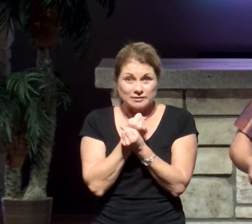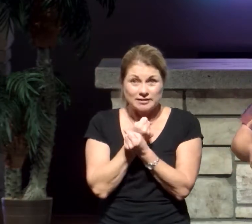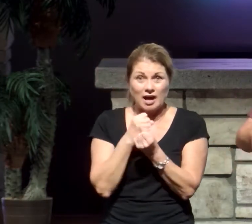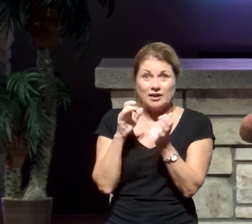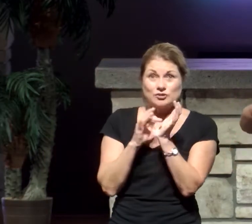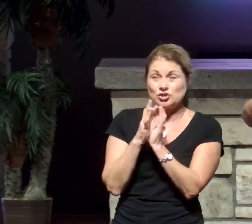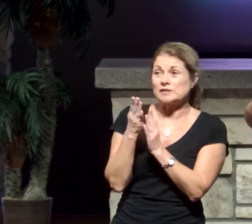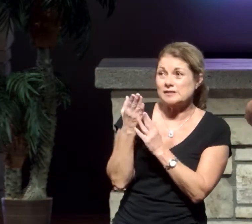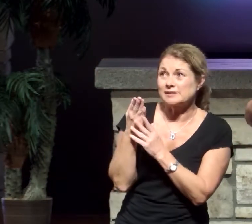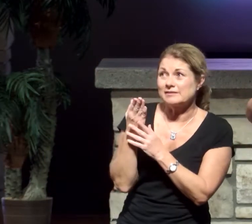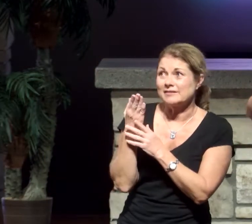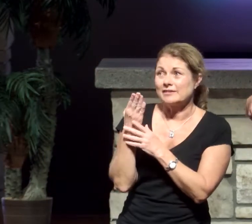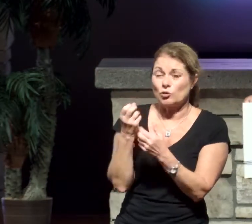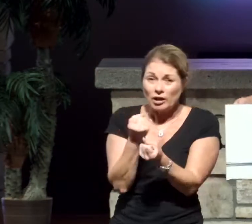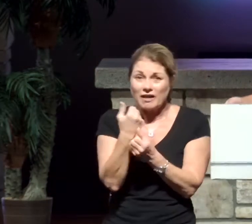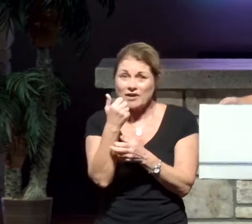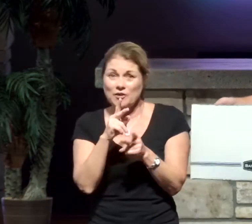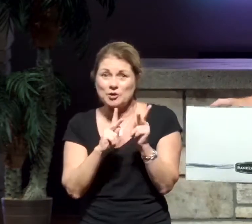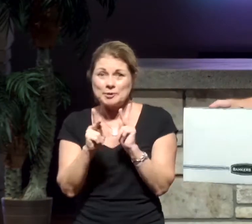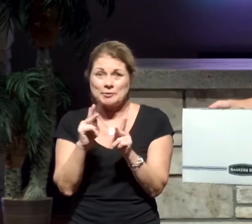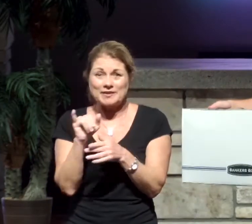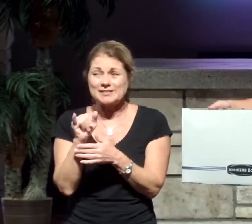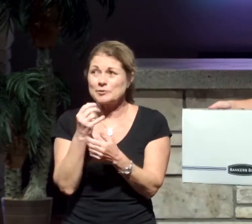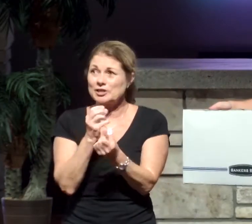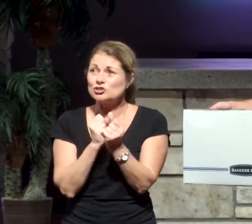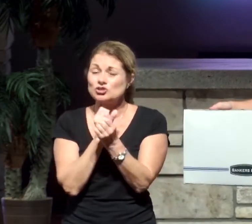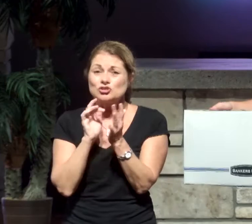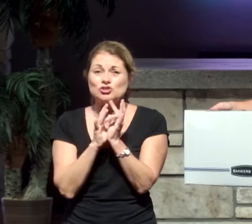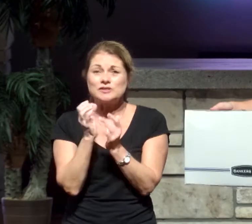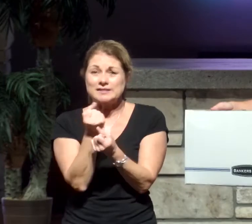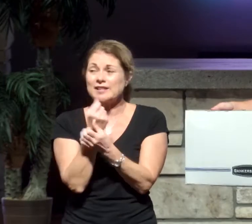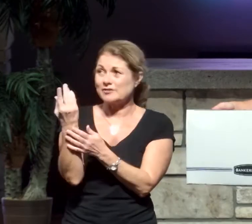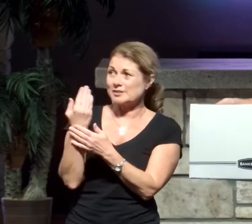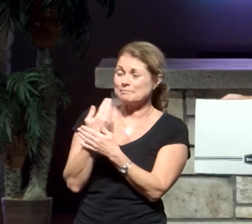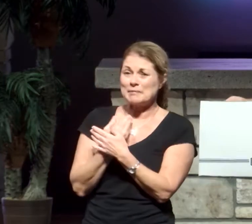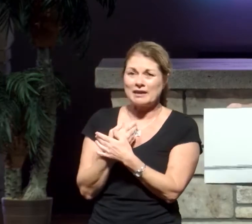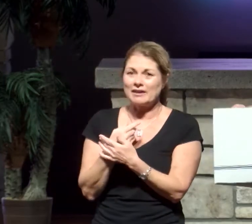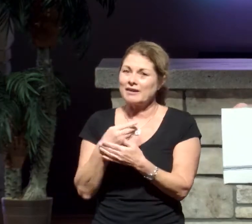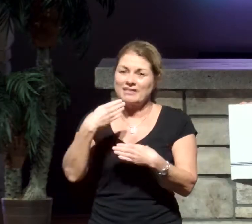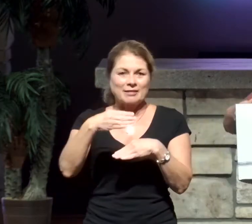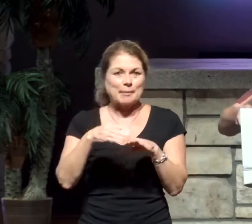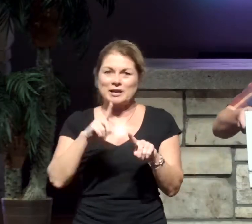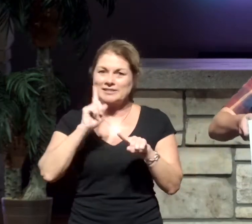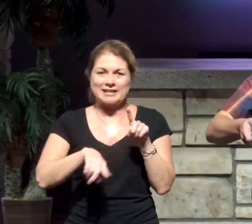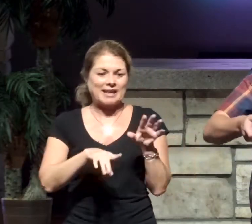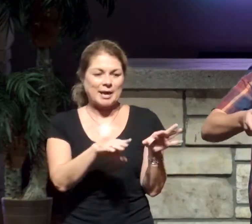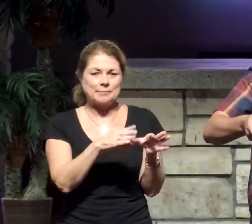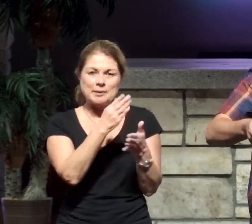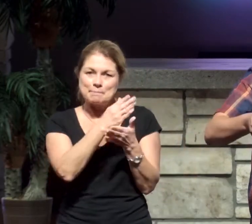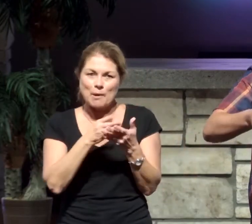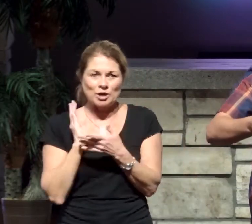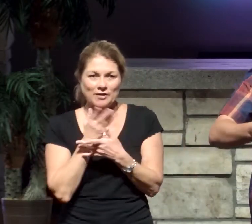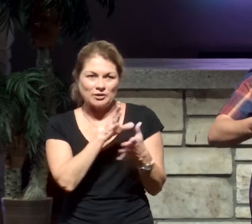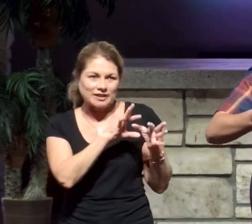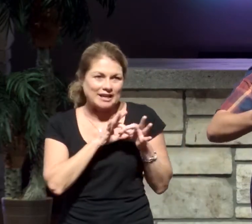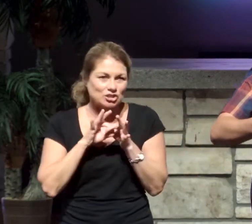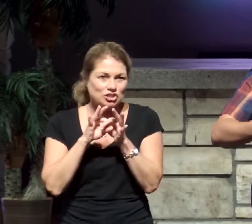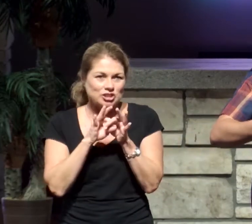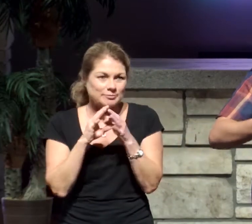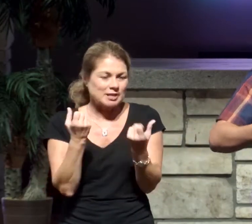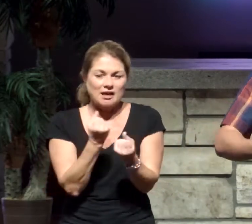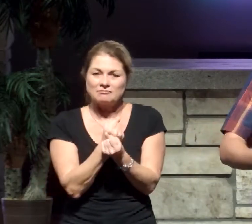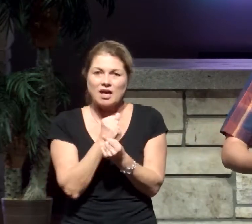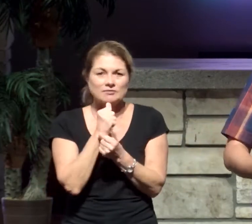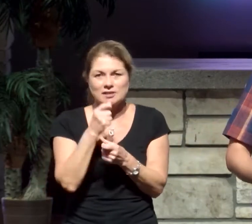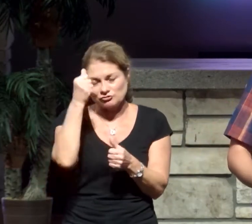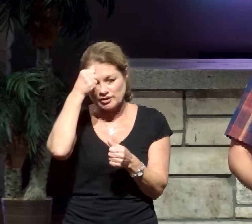loves me, then this can no longer be a part of my relationships. Because love in its very nature keeps no